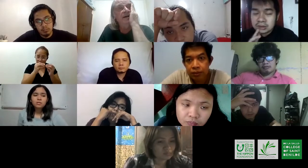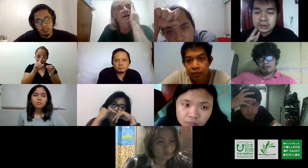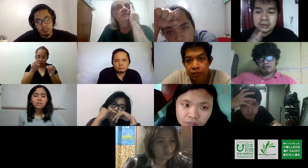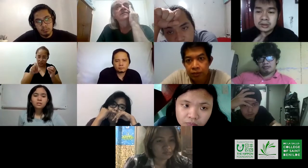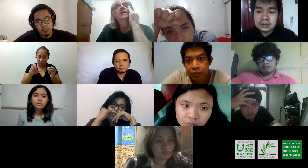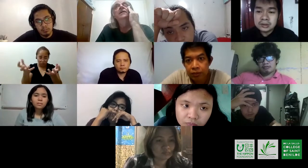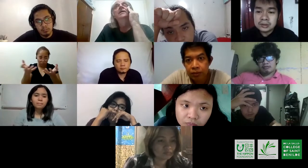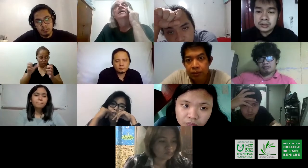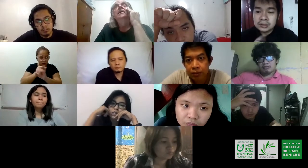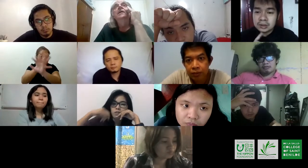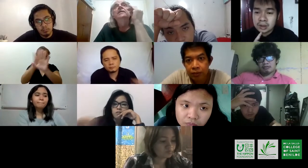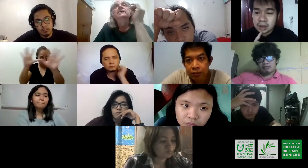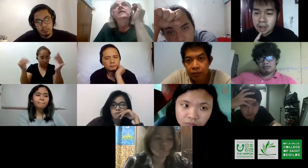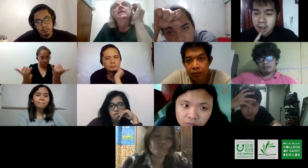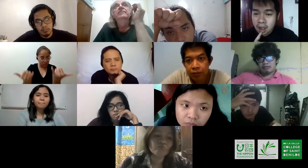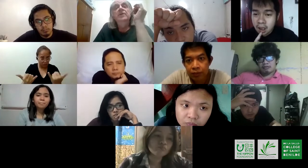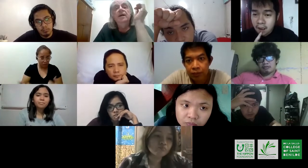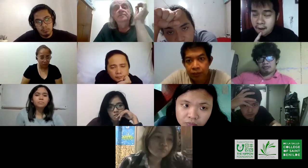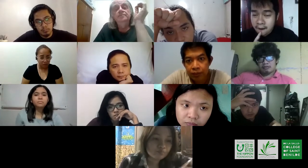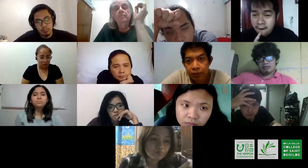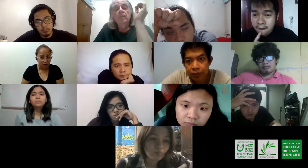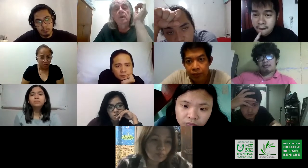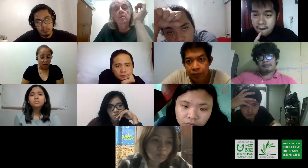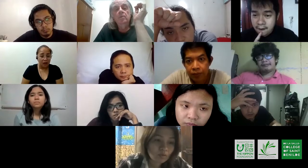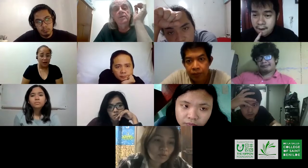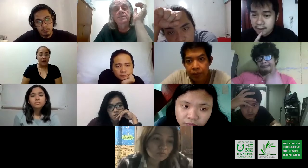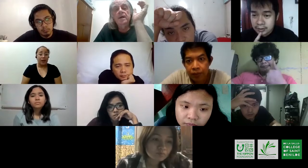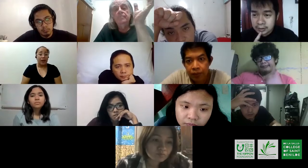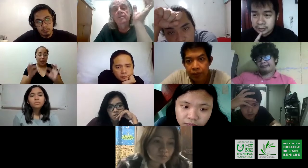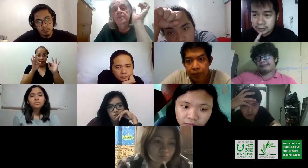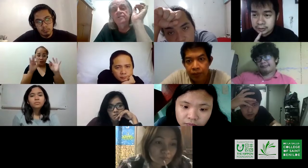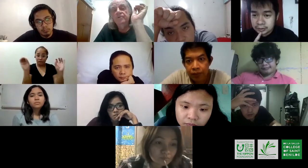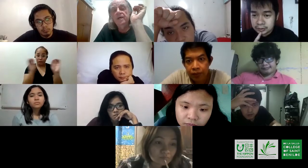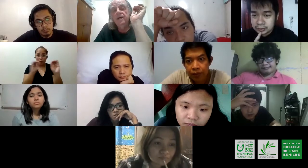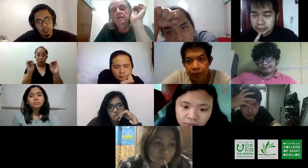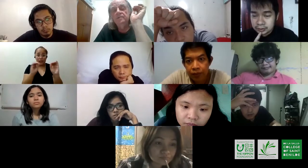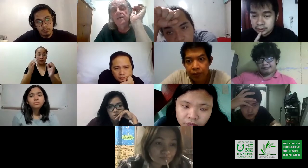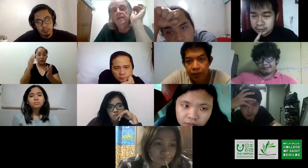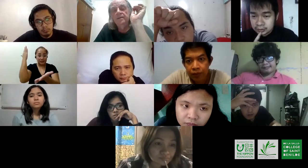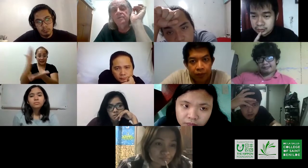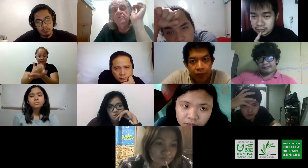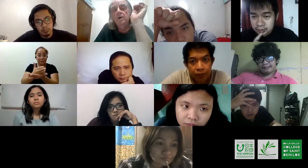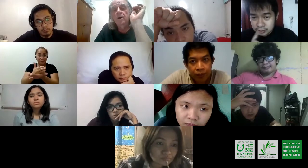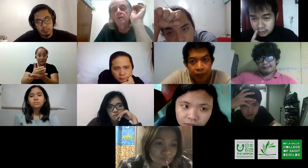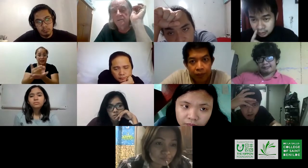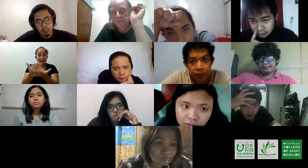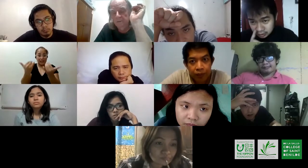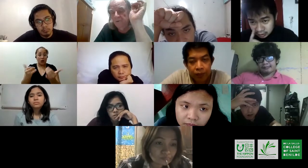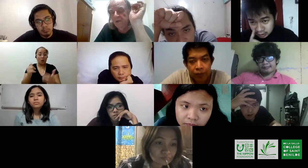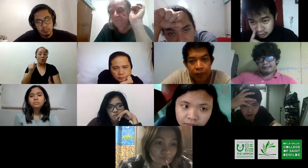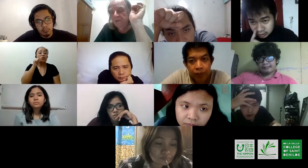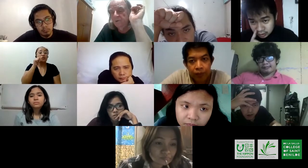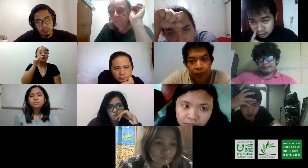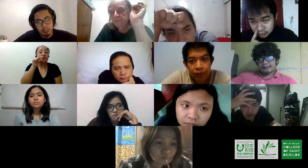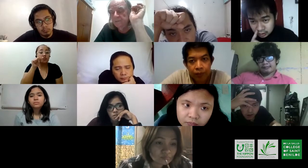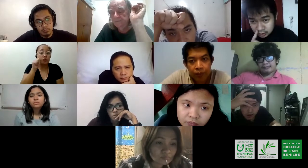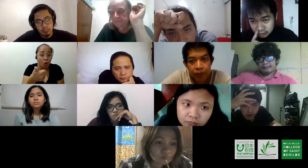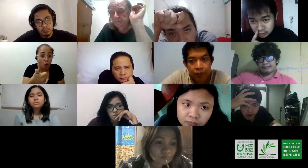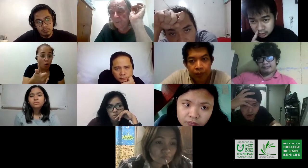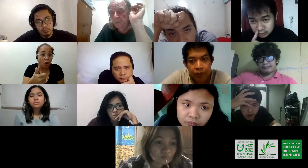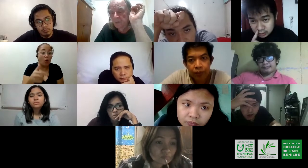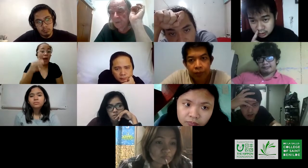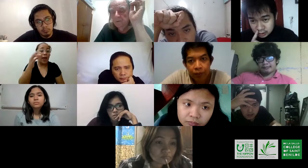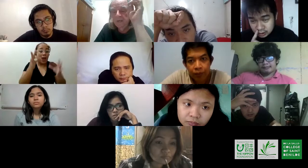clarify now. If not, we stop on this for now. And then tomorrow, if you have any